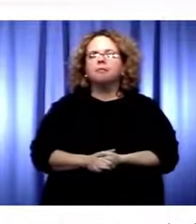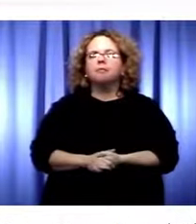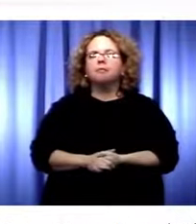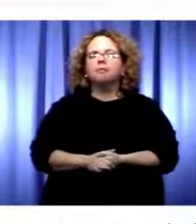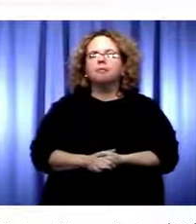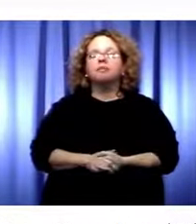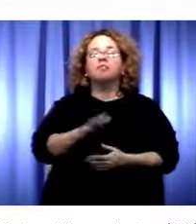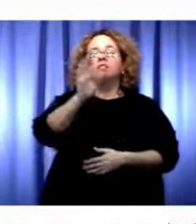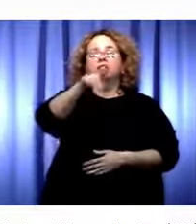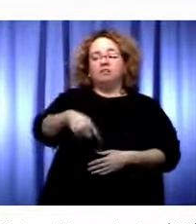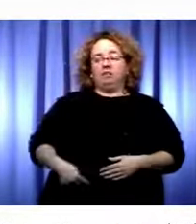to be eliminated.